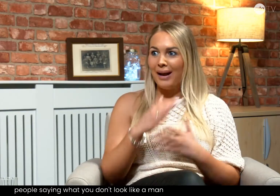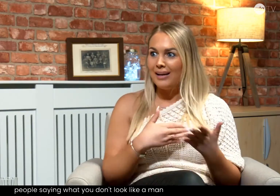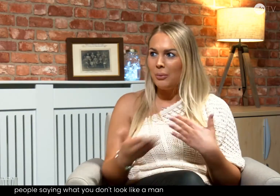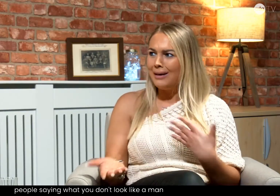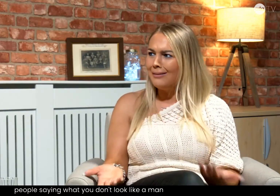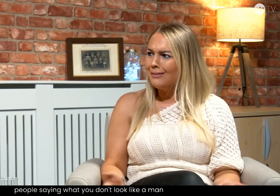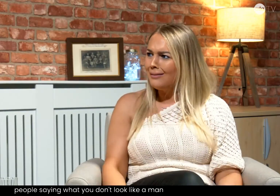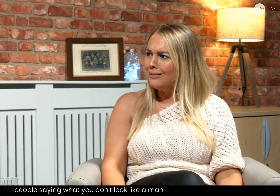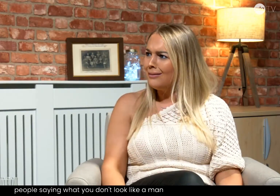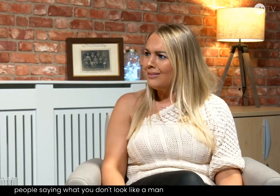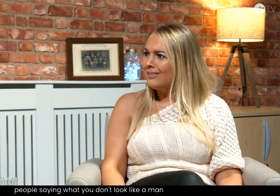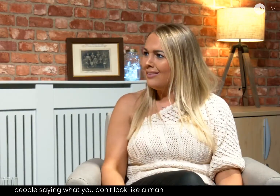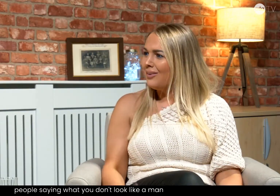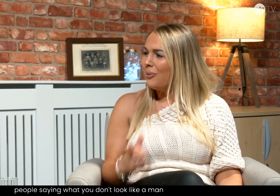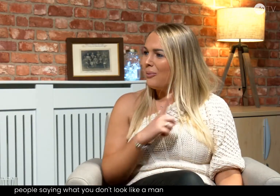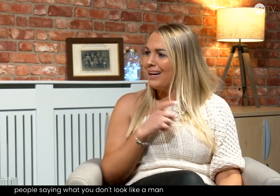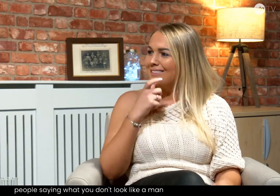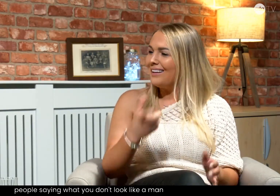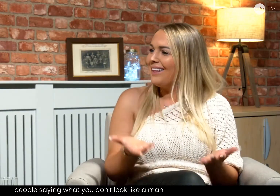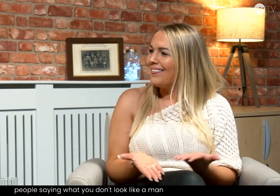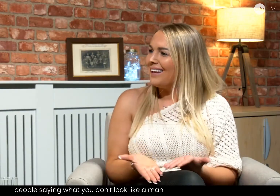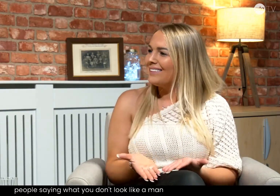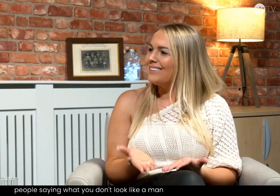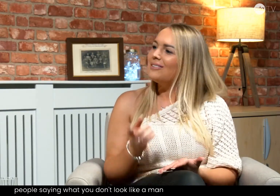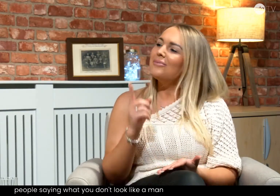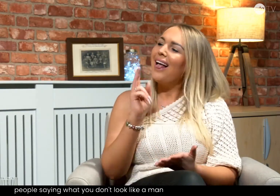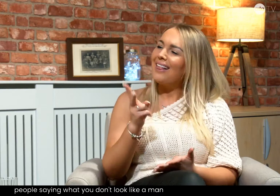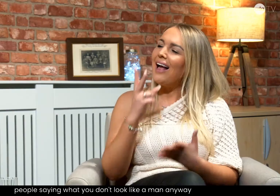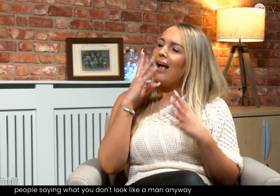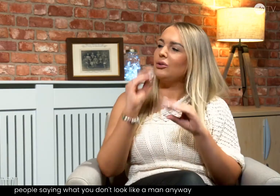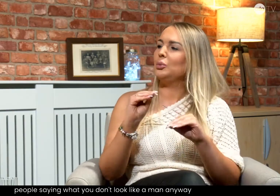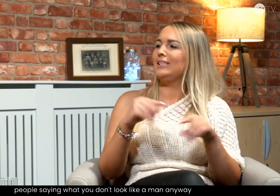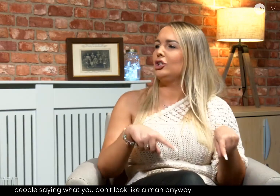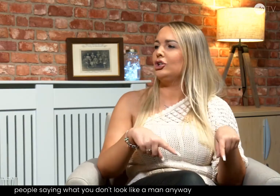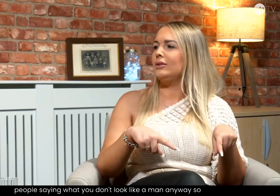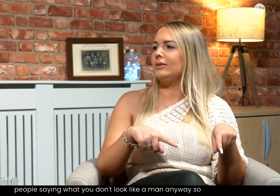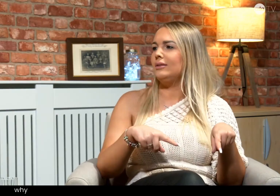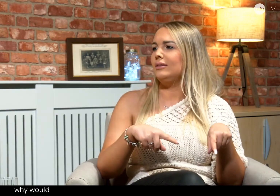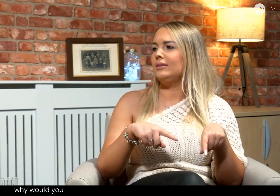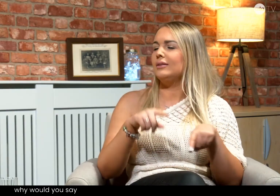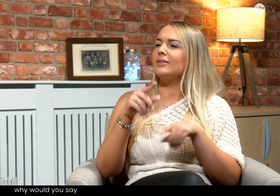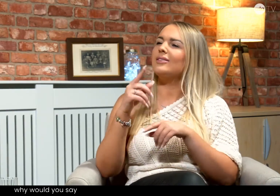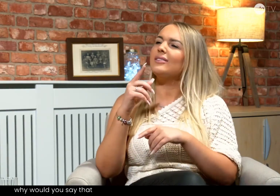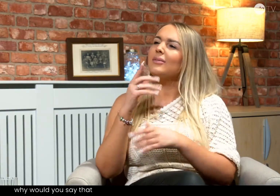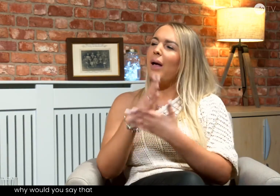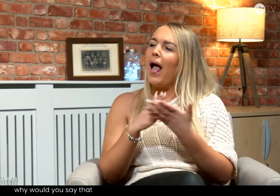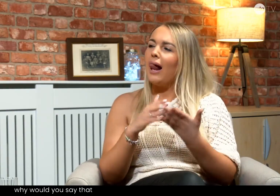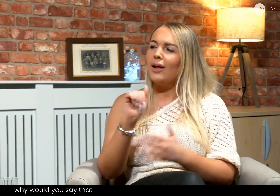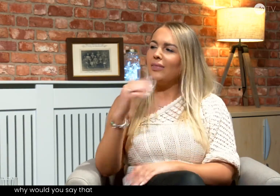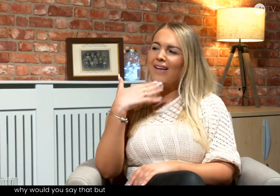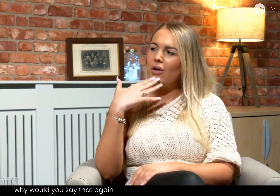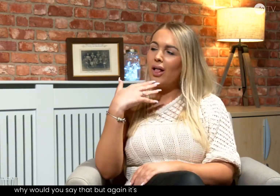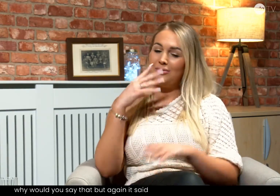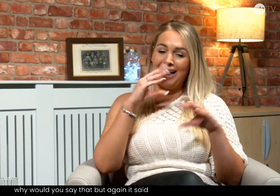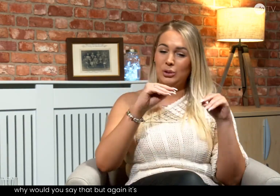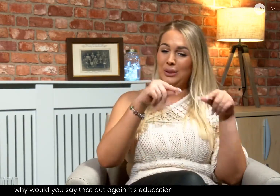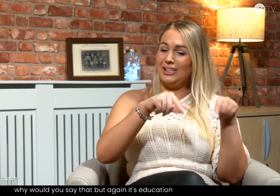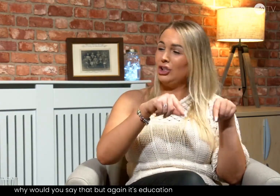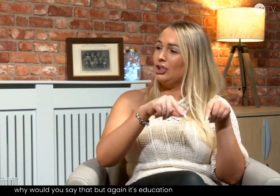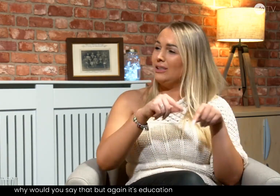I never want to look like a man anyway, so why would you say that? But again, it's education. I don't believe